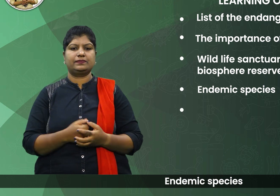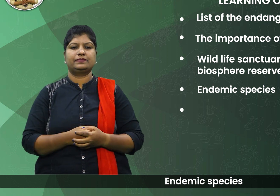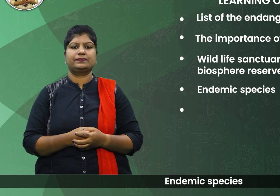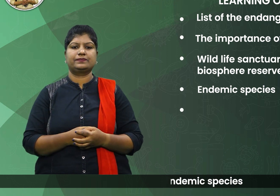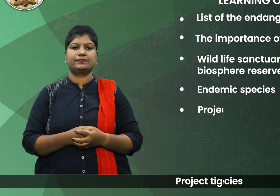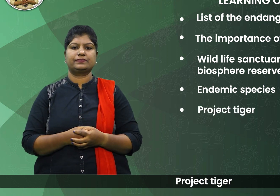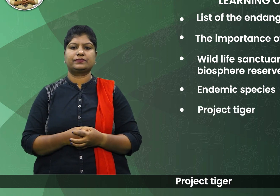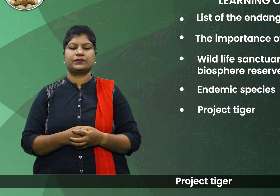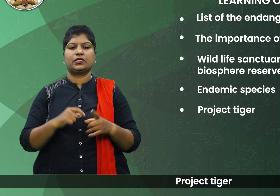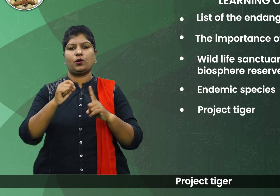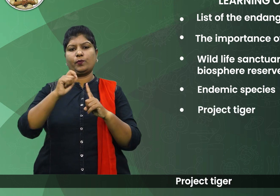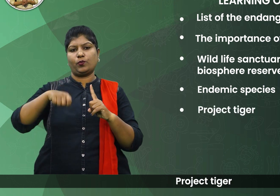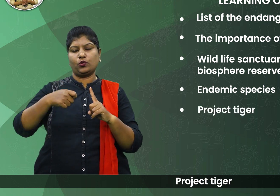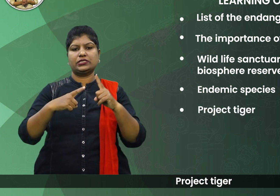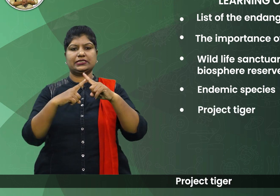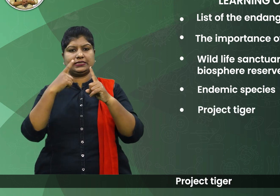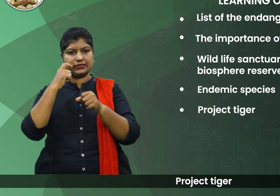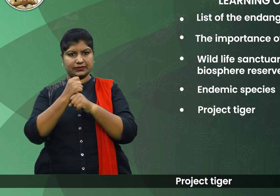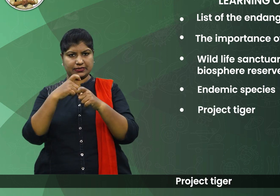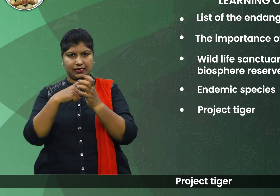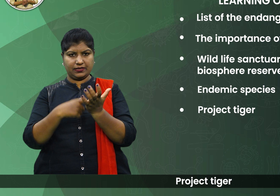Project tiger Project